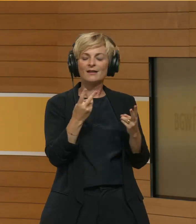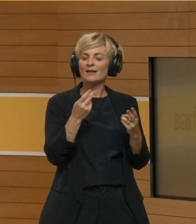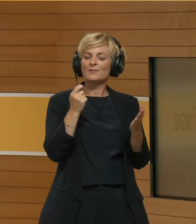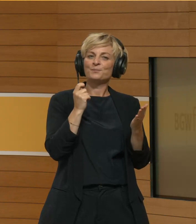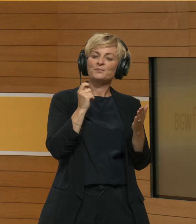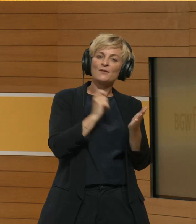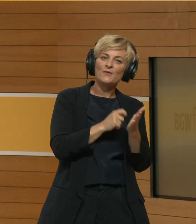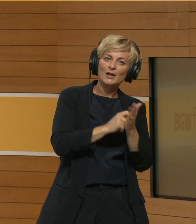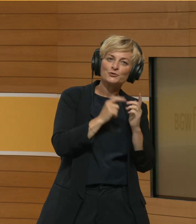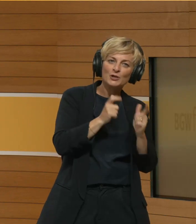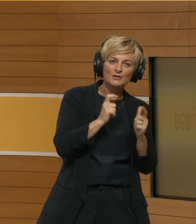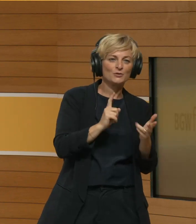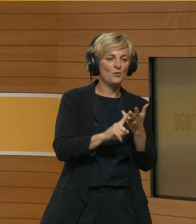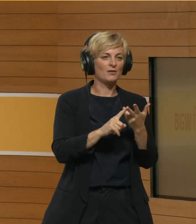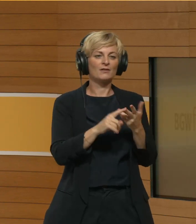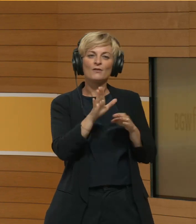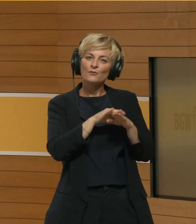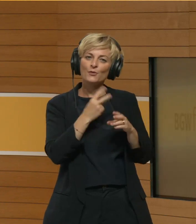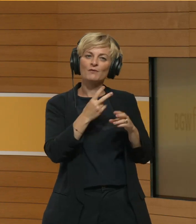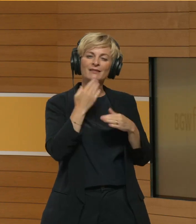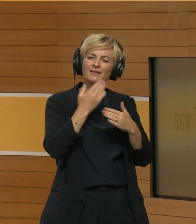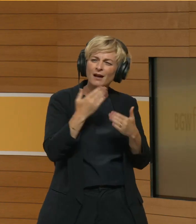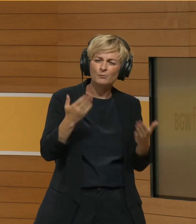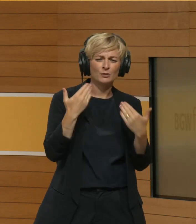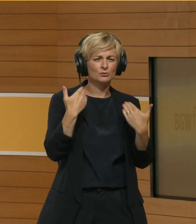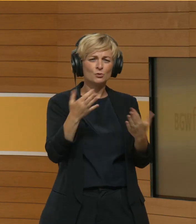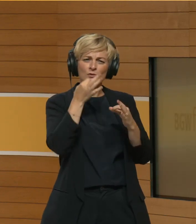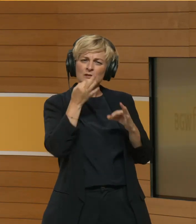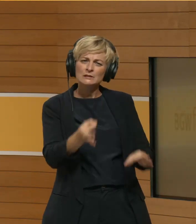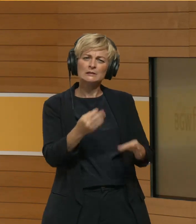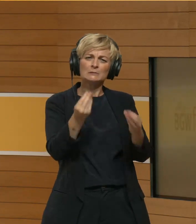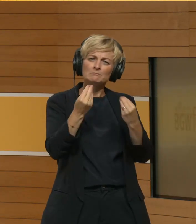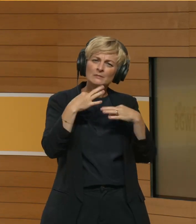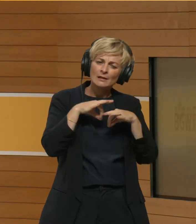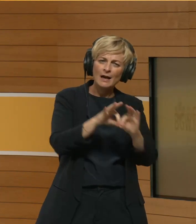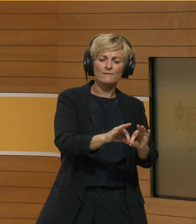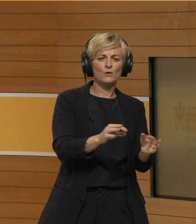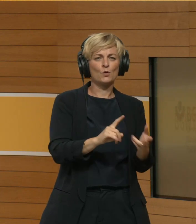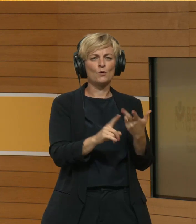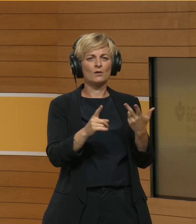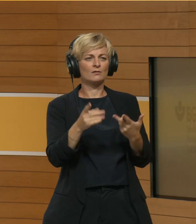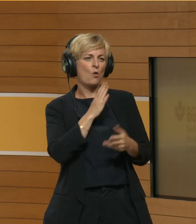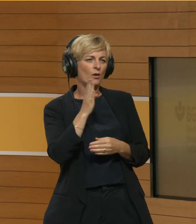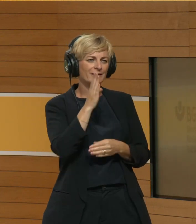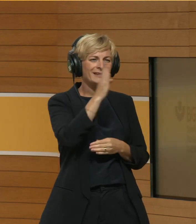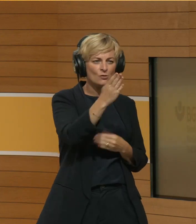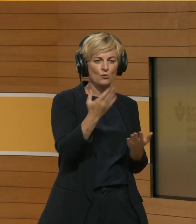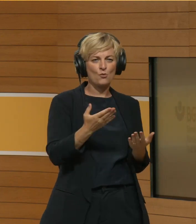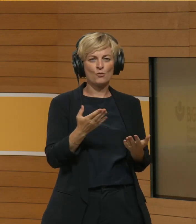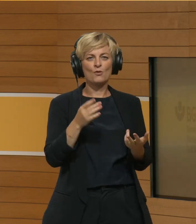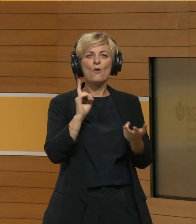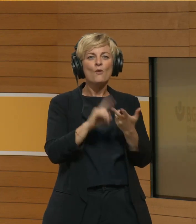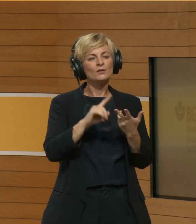and are also enculturated at our Bergmannstrost spirit. And that's